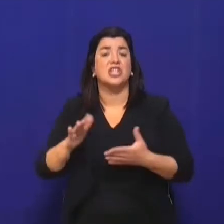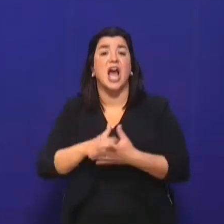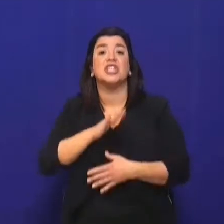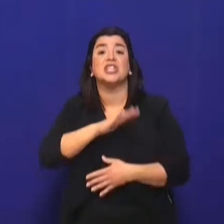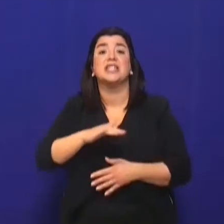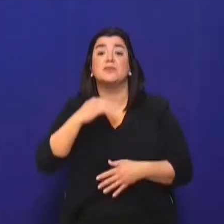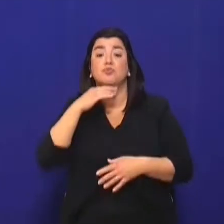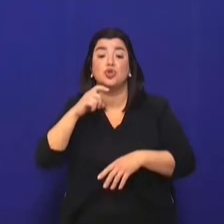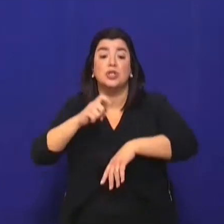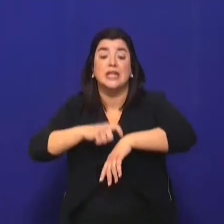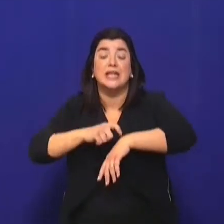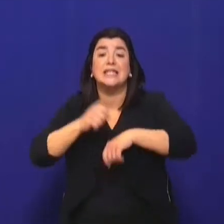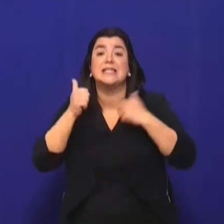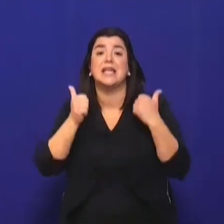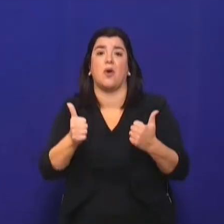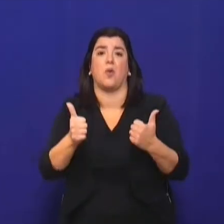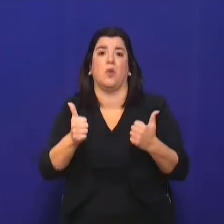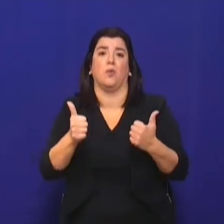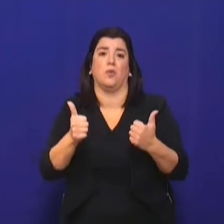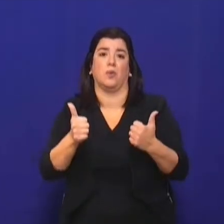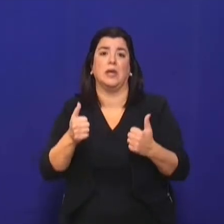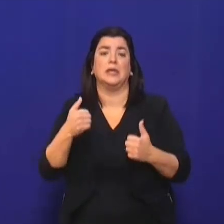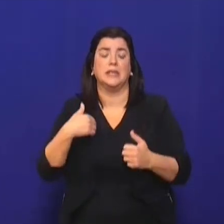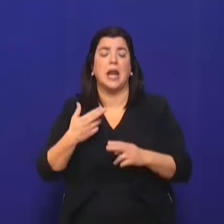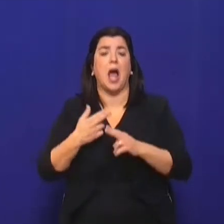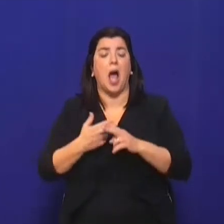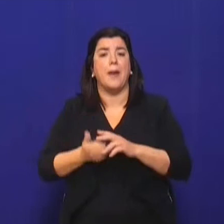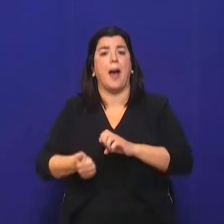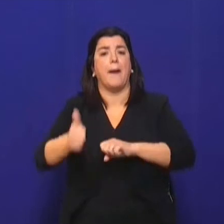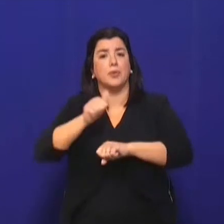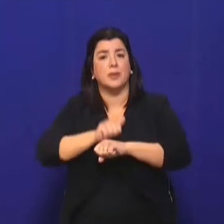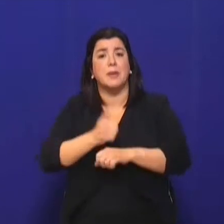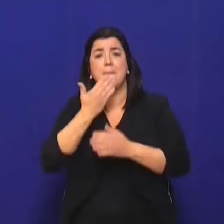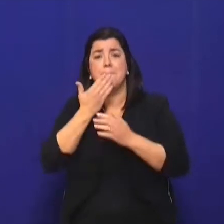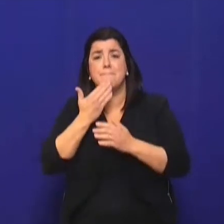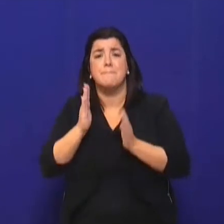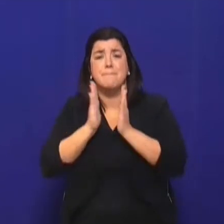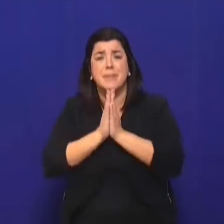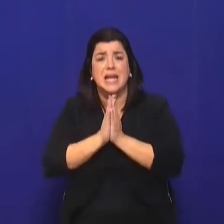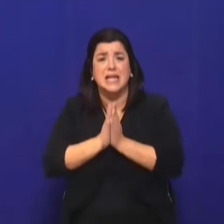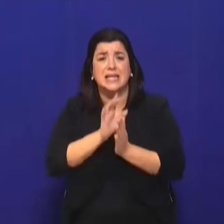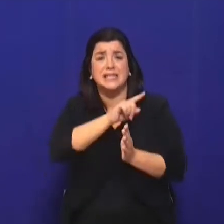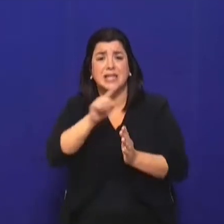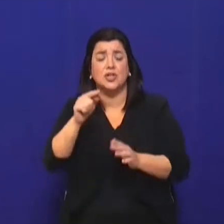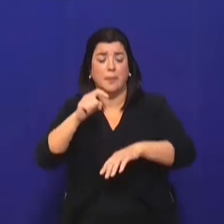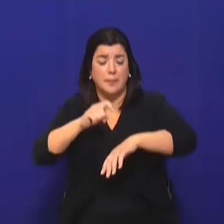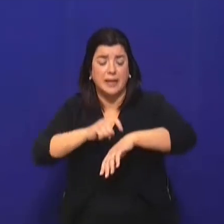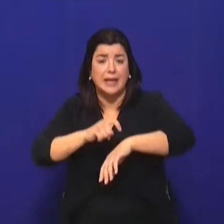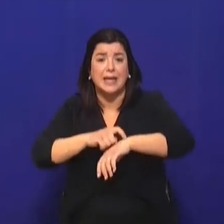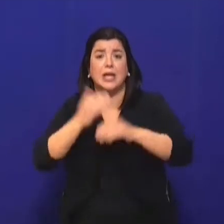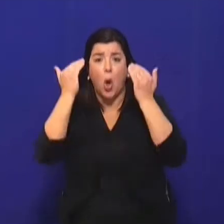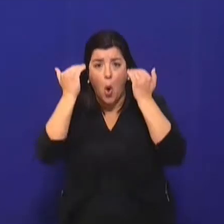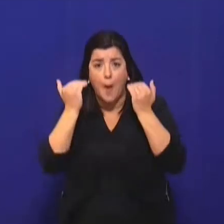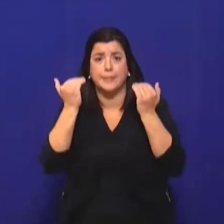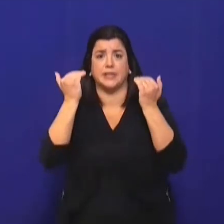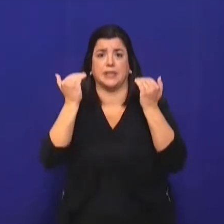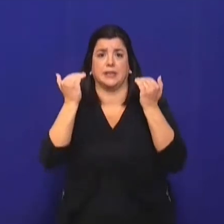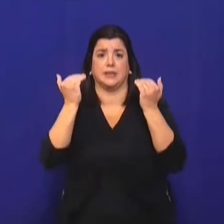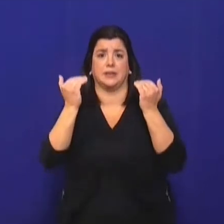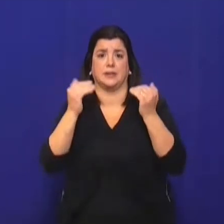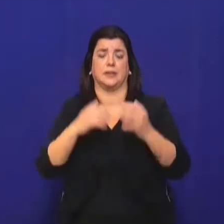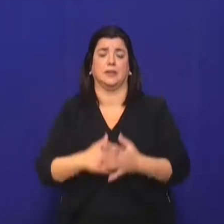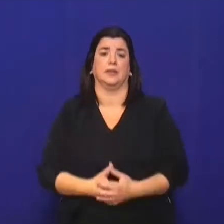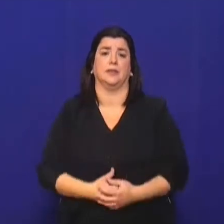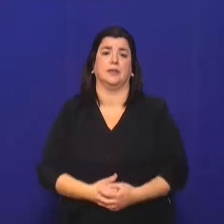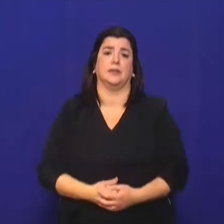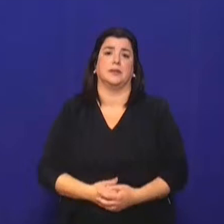ma jżommux il-ħin tal-appuntament tiegħu. Narġa' nappella biex ejja nżommu l-ħin li tajnikom għaliex dak huwa l-ħin propju tiegħek